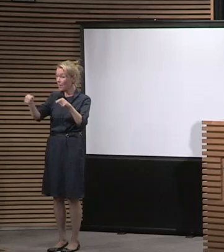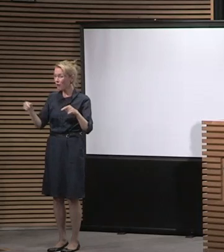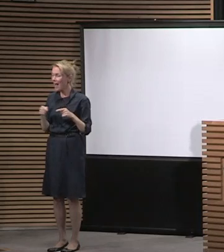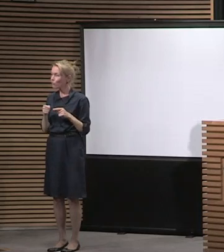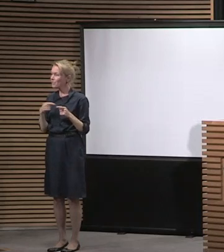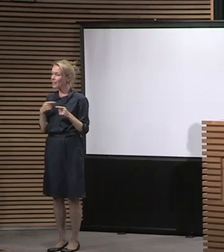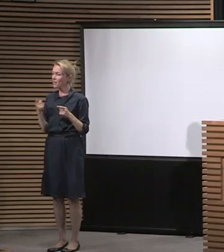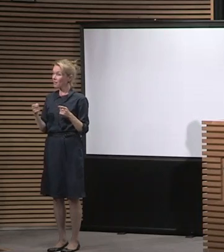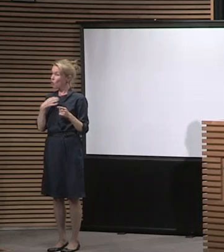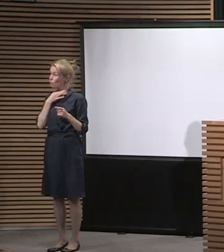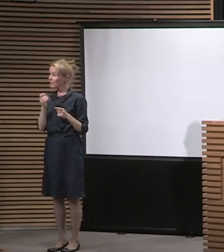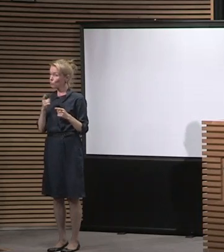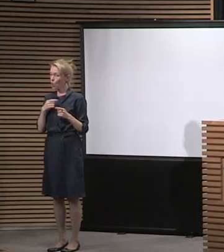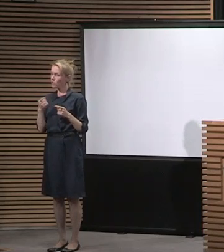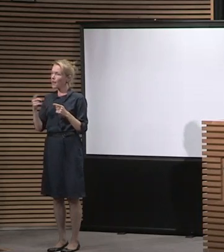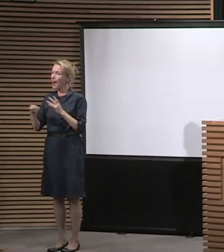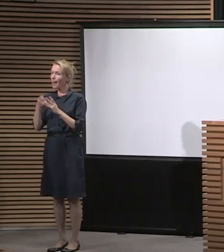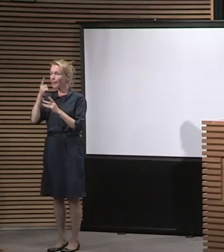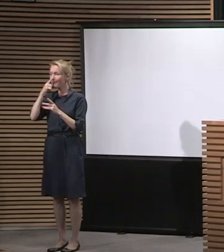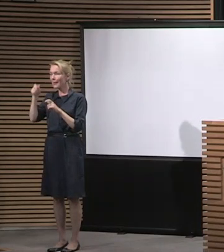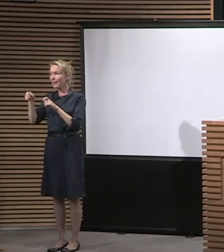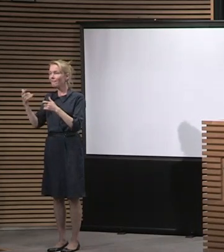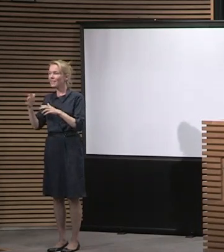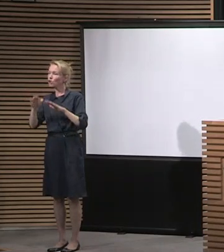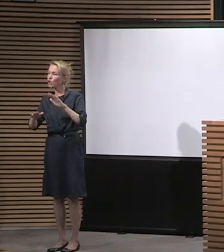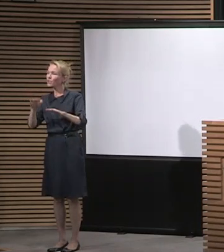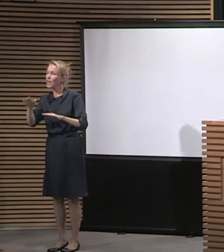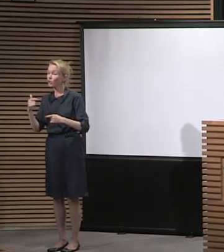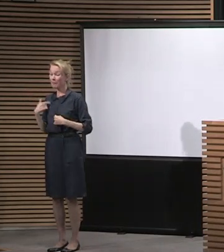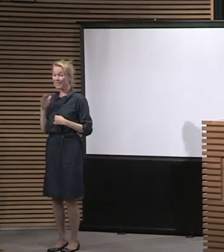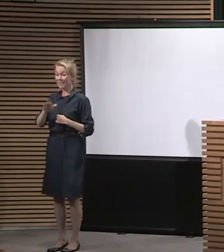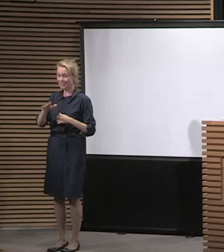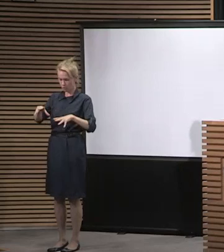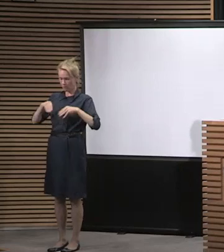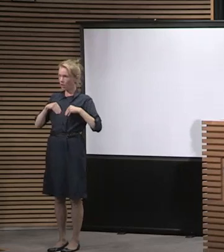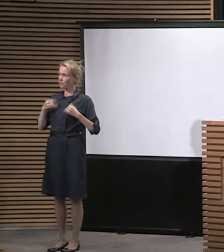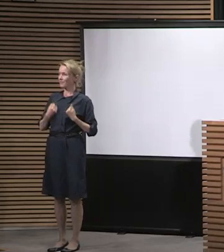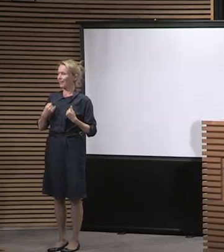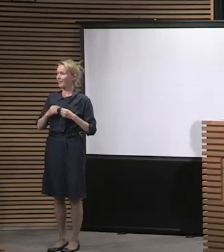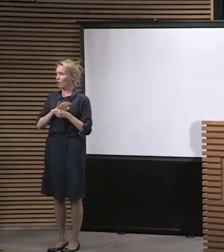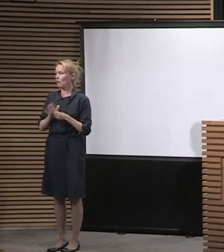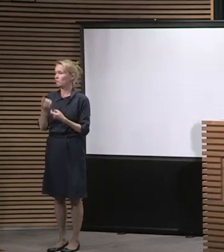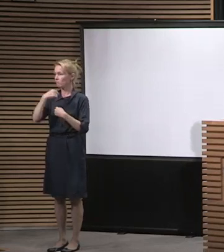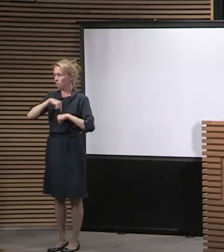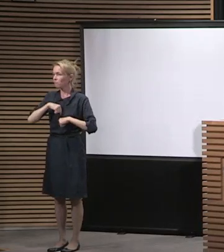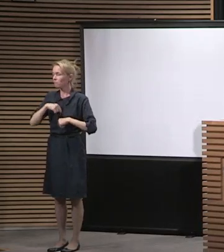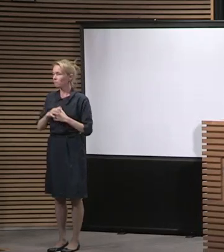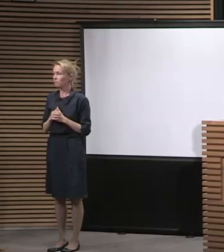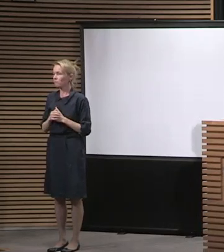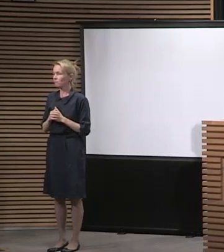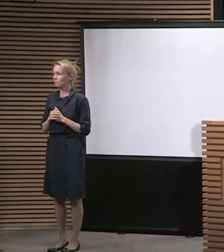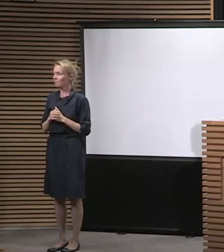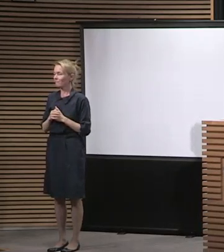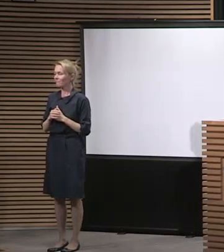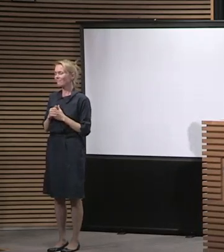virus on them. And likewise, stay off any furniture or equipment in public places. And unfortunately, the Kiwi tradition of passing something